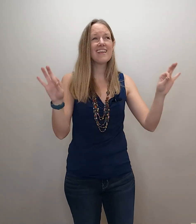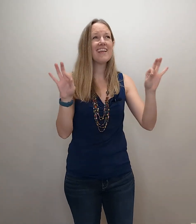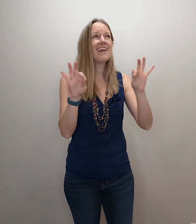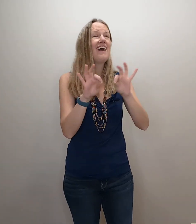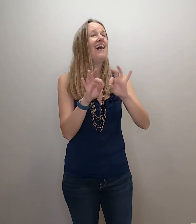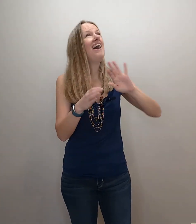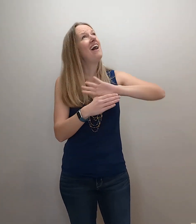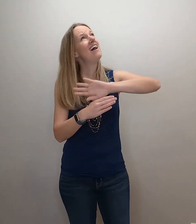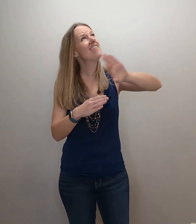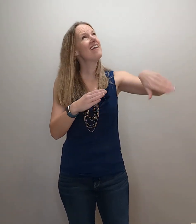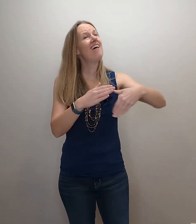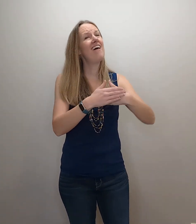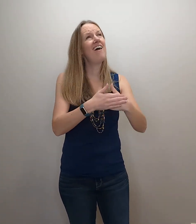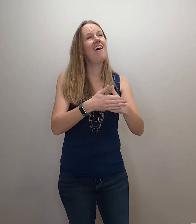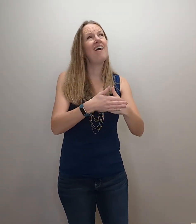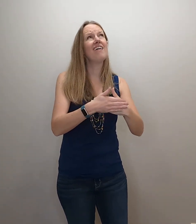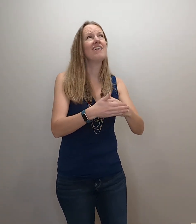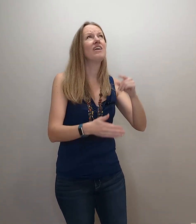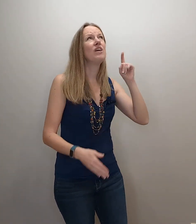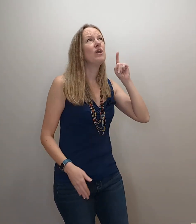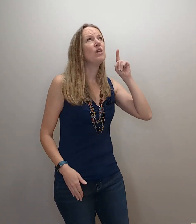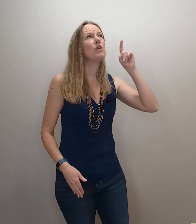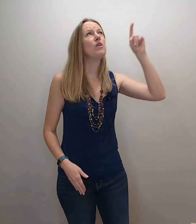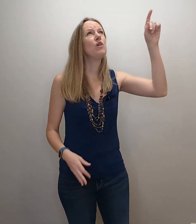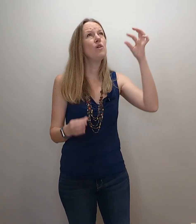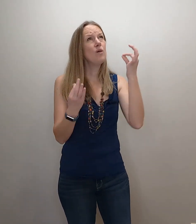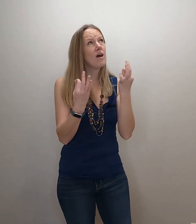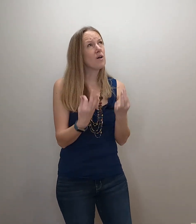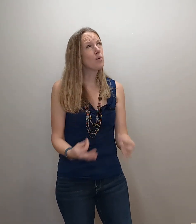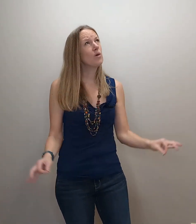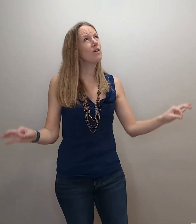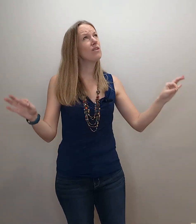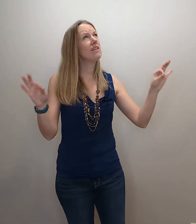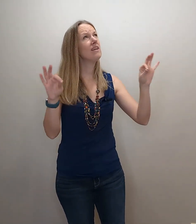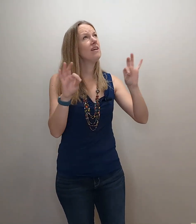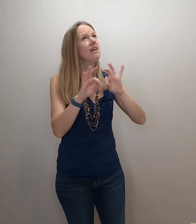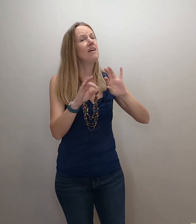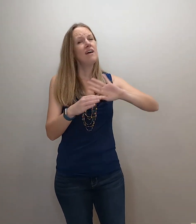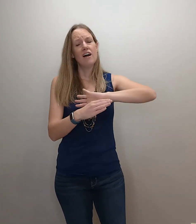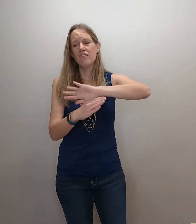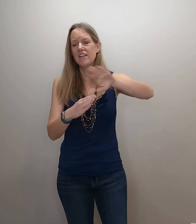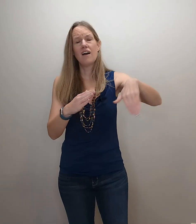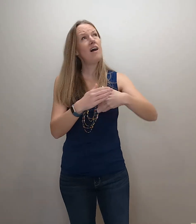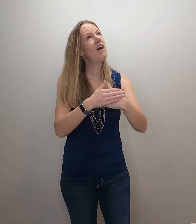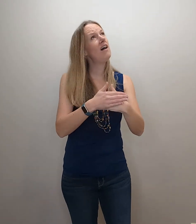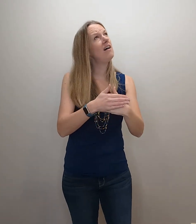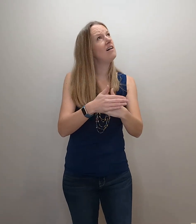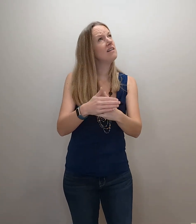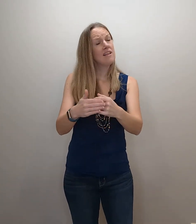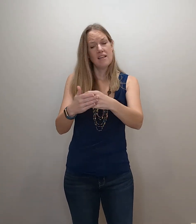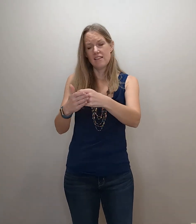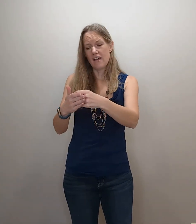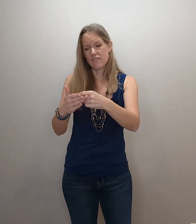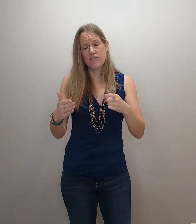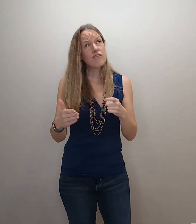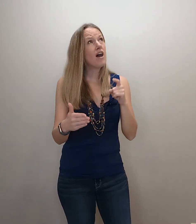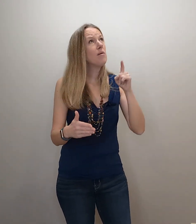worthy of it all. You are worthy of it all. That